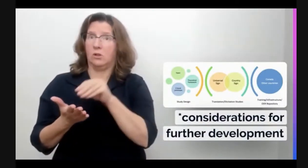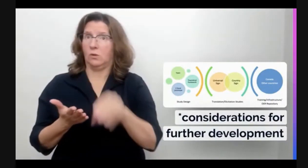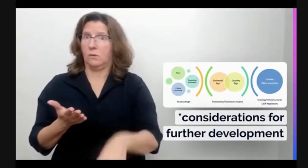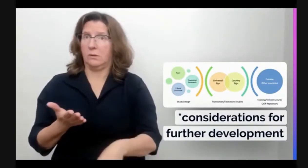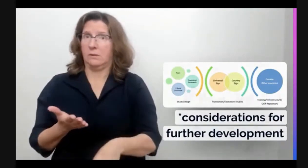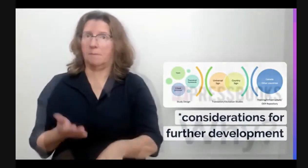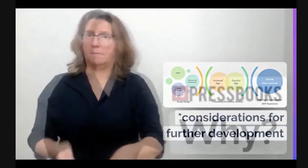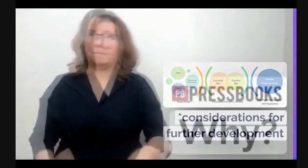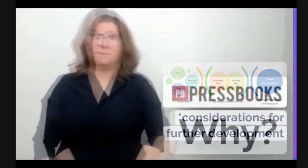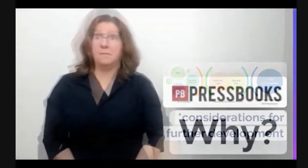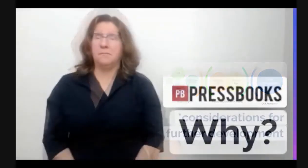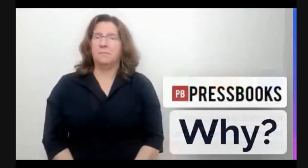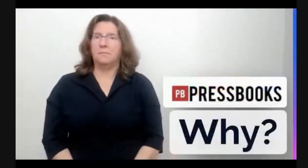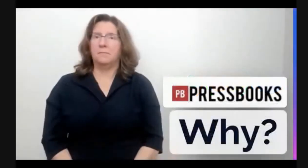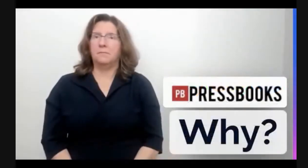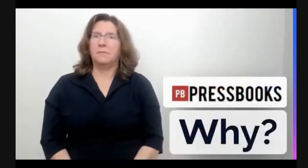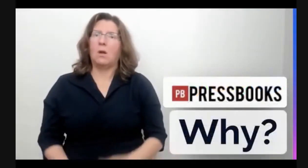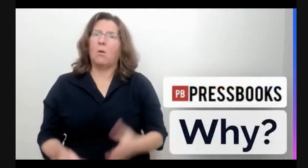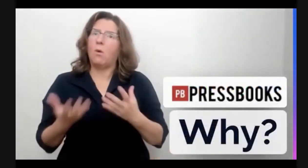deaf learners.